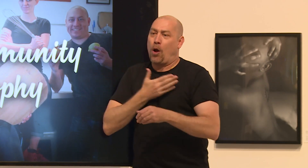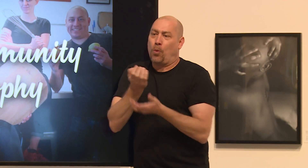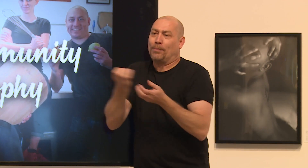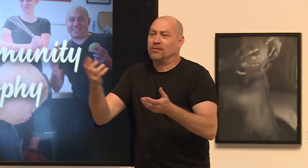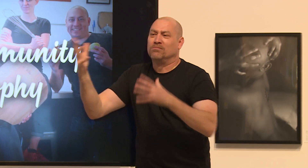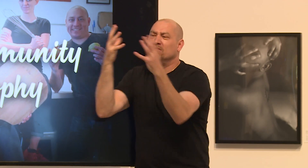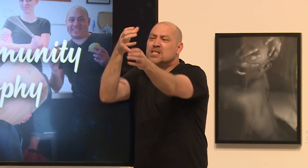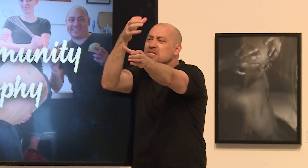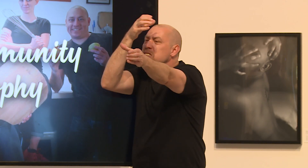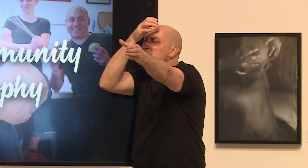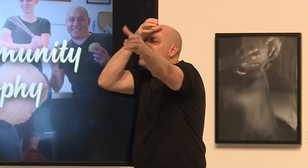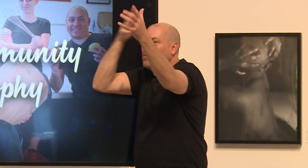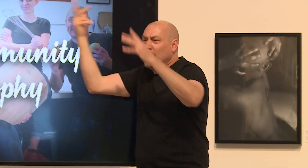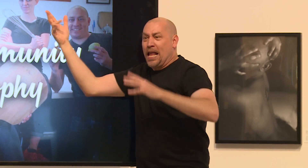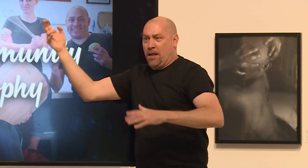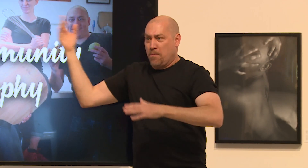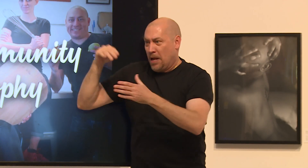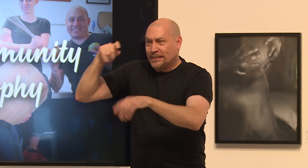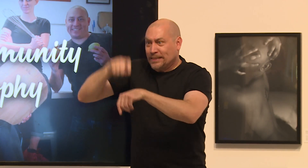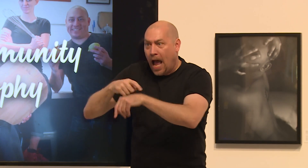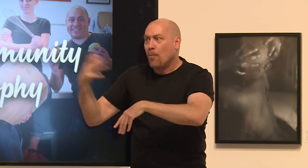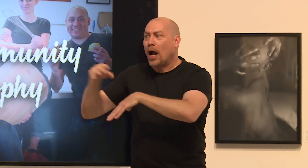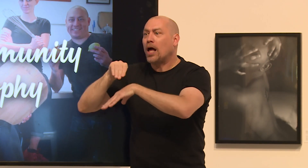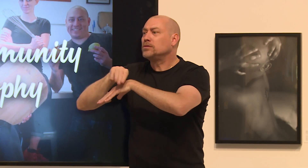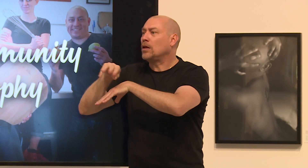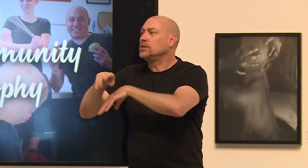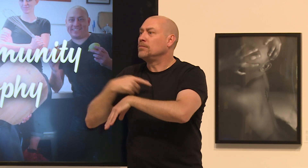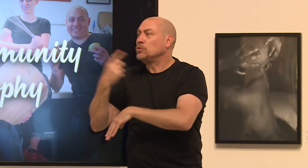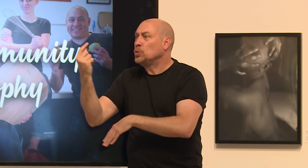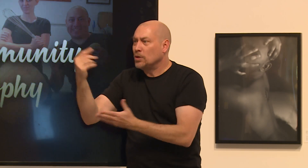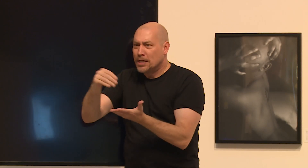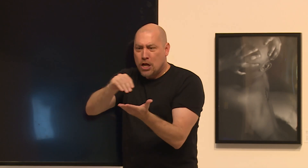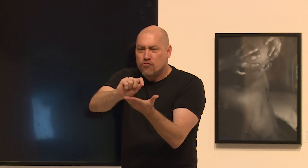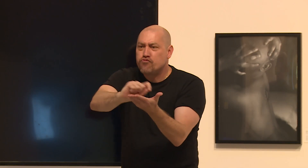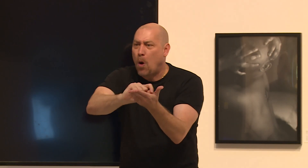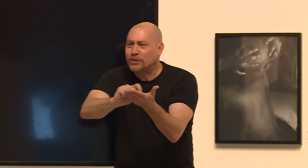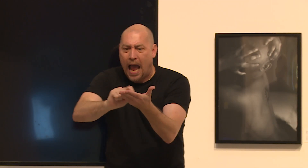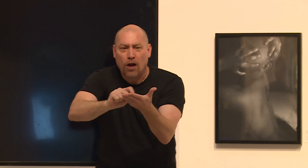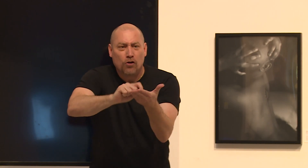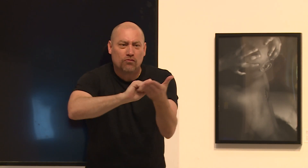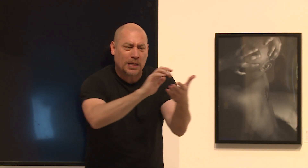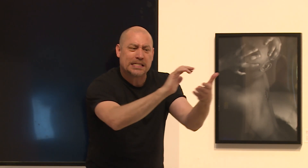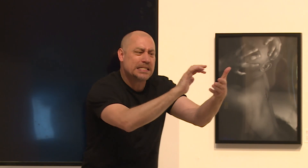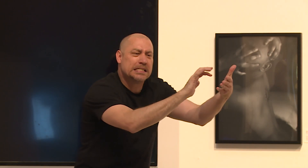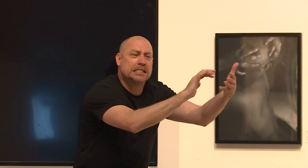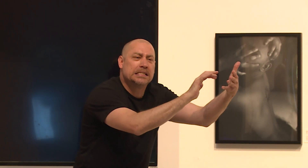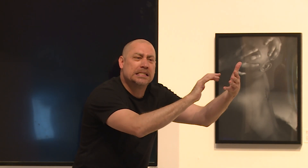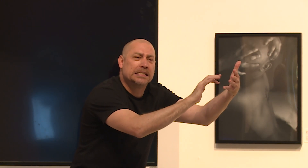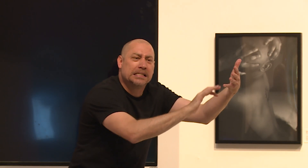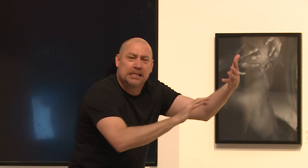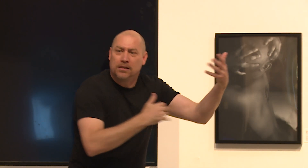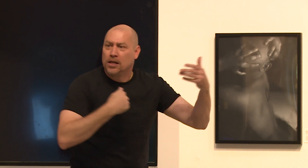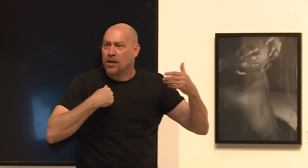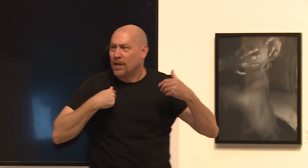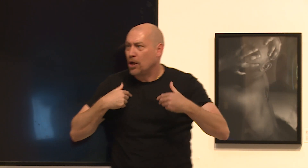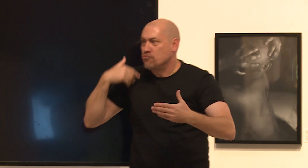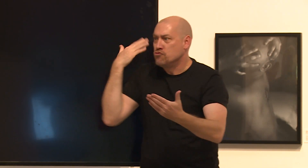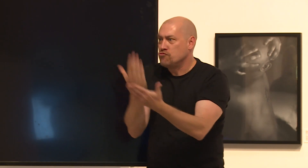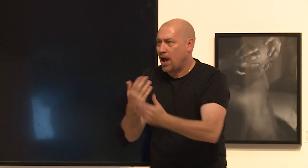When you think about all the equipment and the time that we took to install all of this equipment,